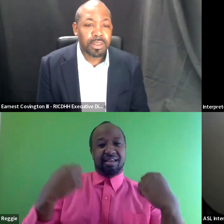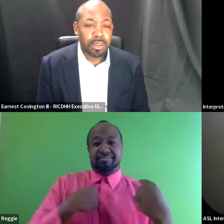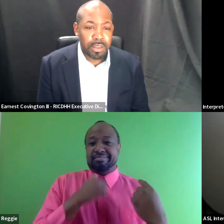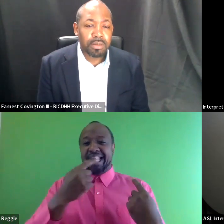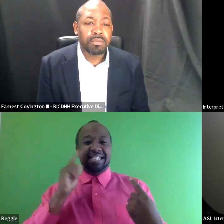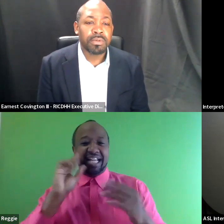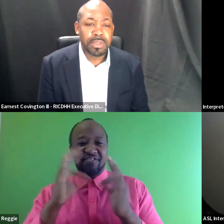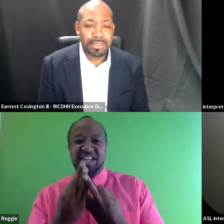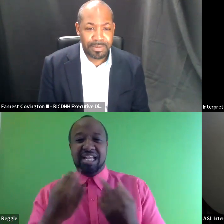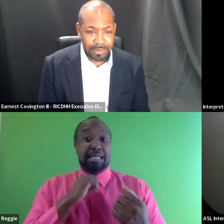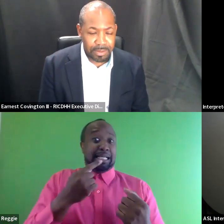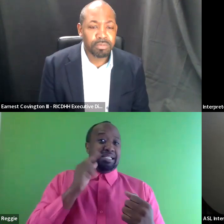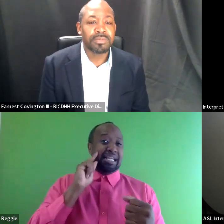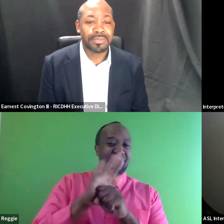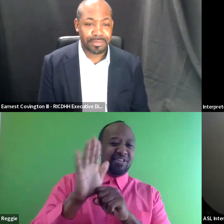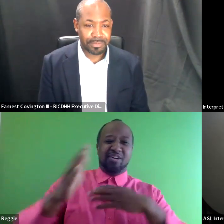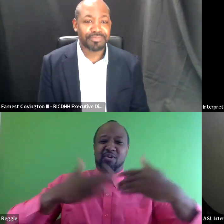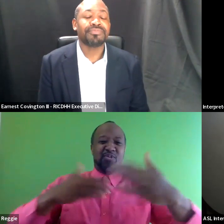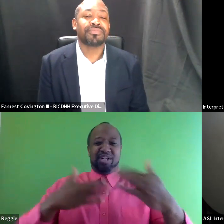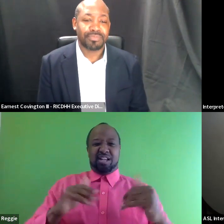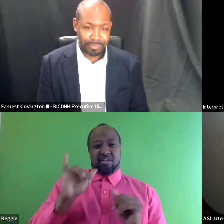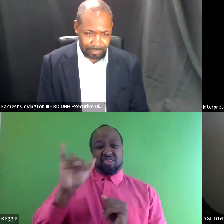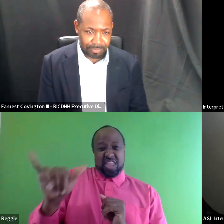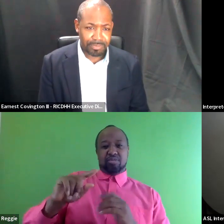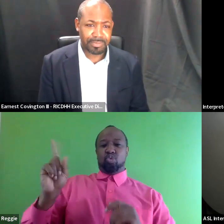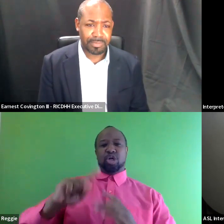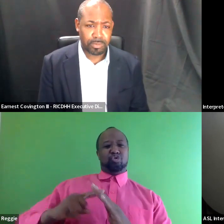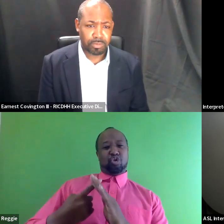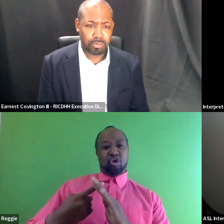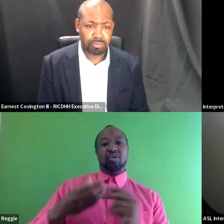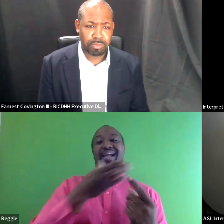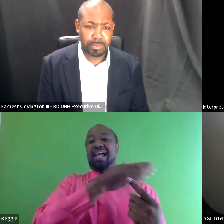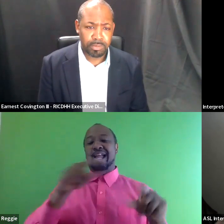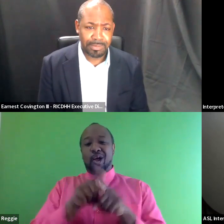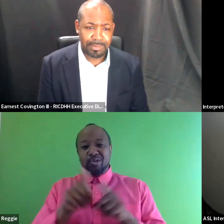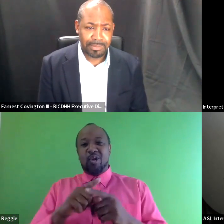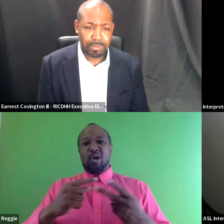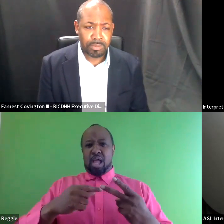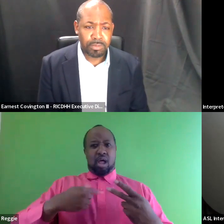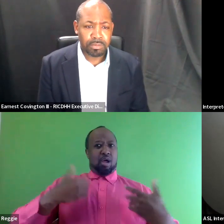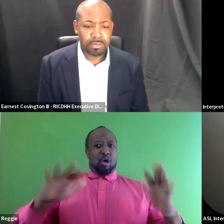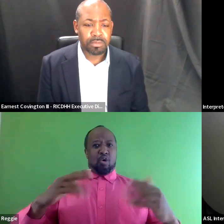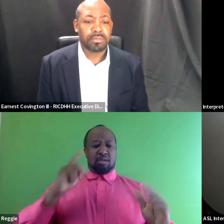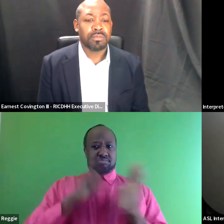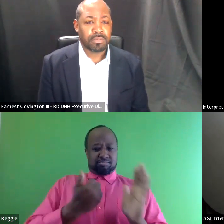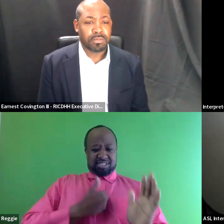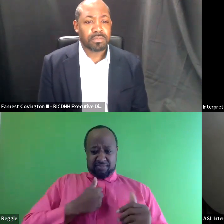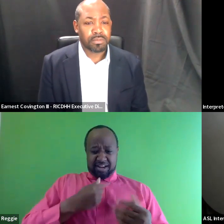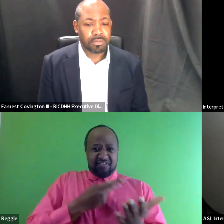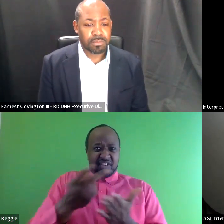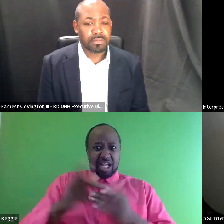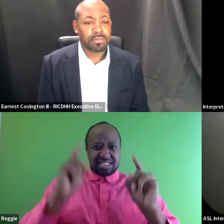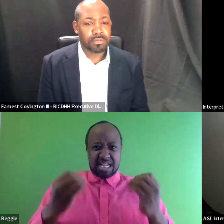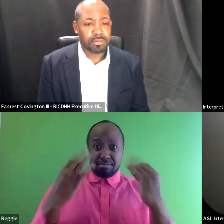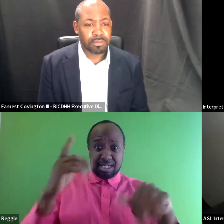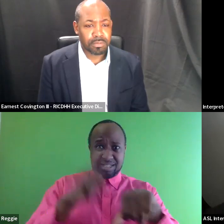like them, so I never felt included. I felt looked down upon. I didn't have any deaf in my family. So that's really where it started for me.